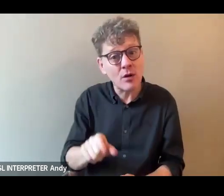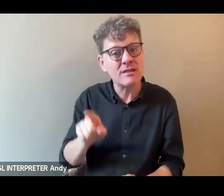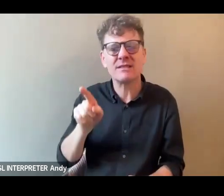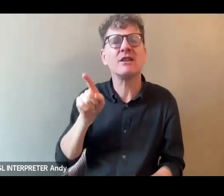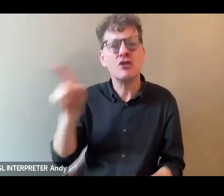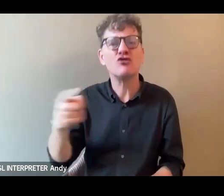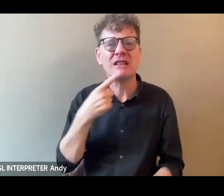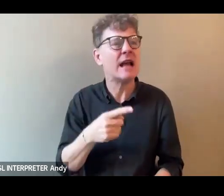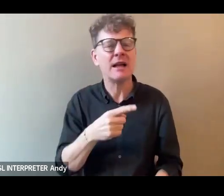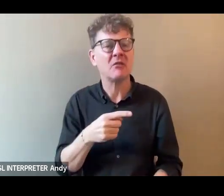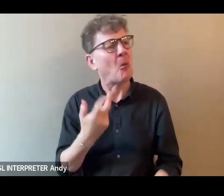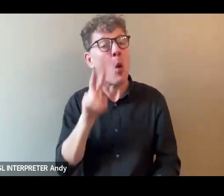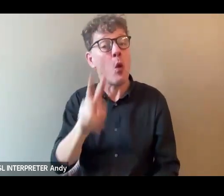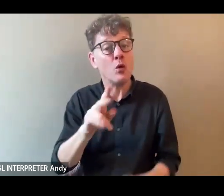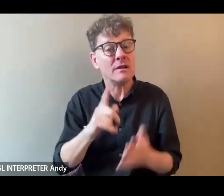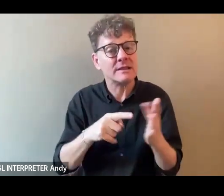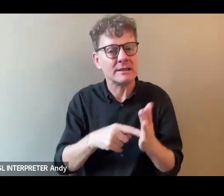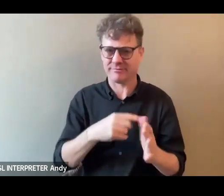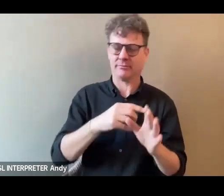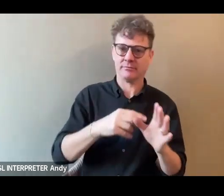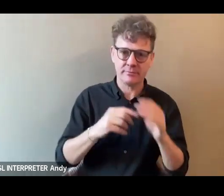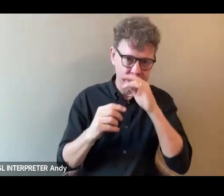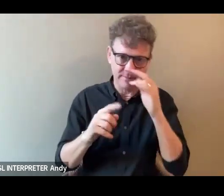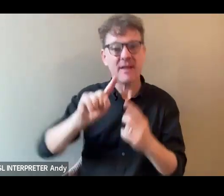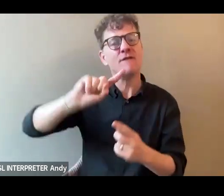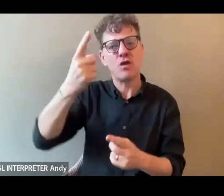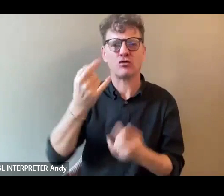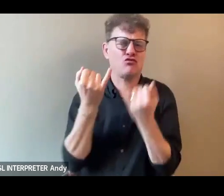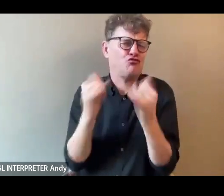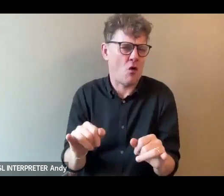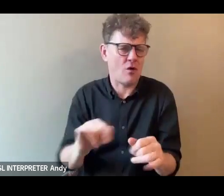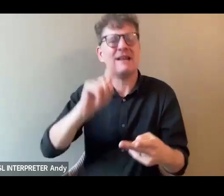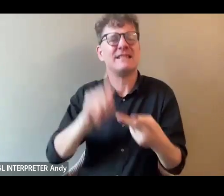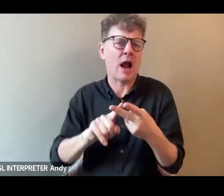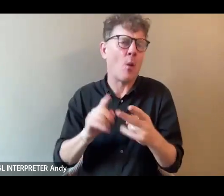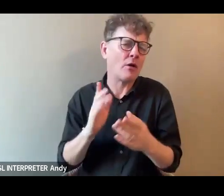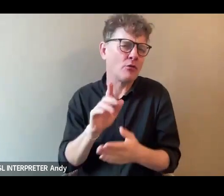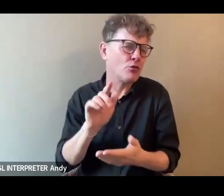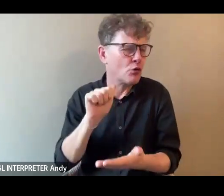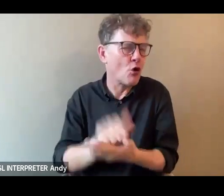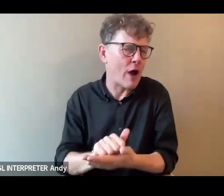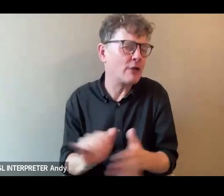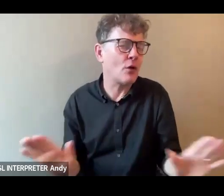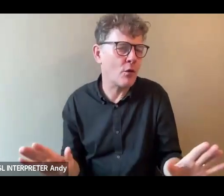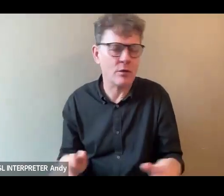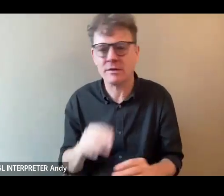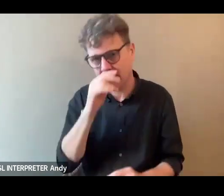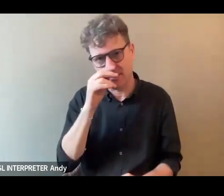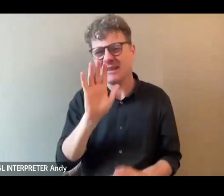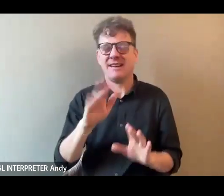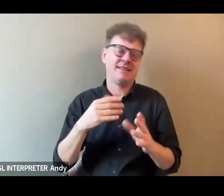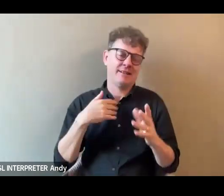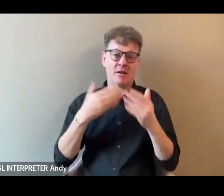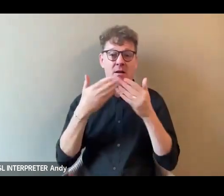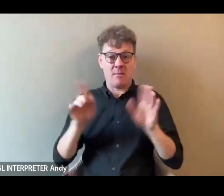she looks it. So the first one was wrong, but the second one was clearly correct. I'm going to open it